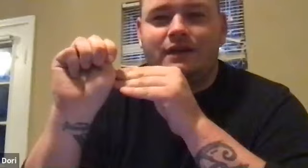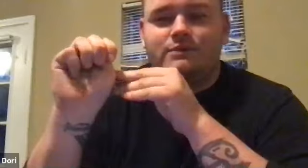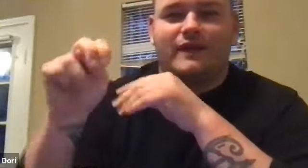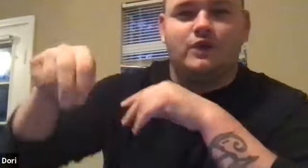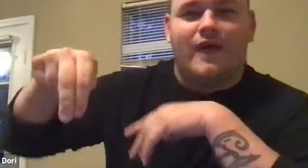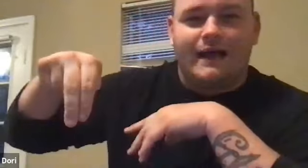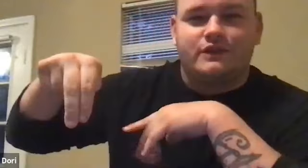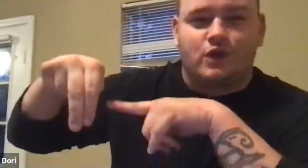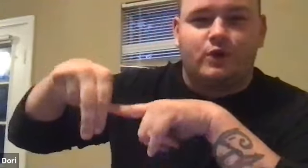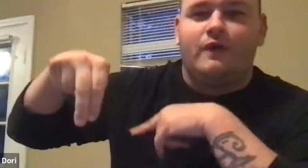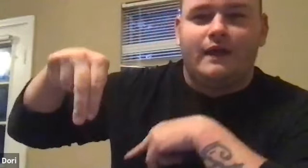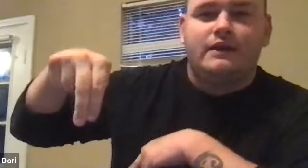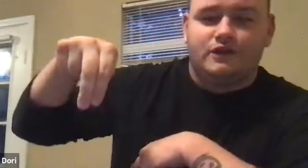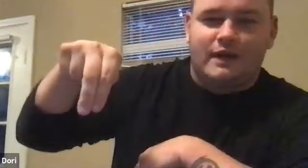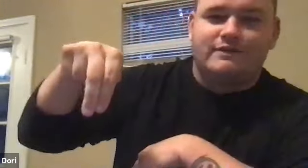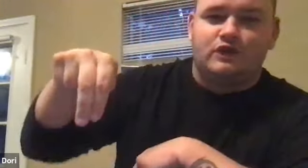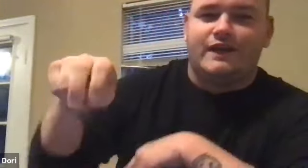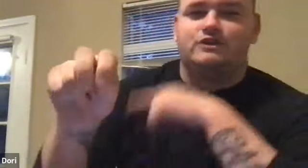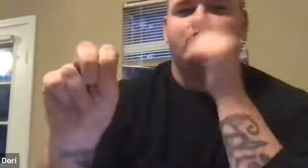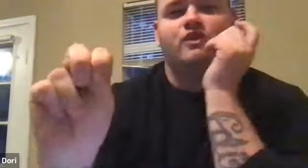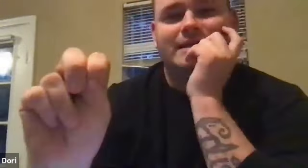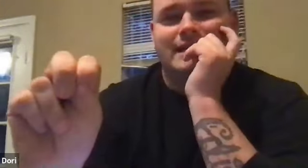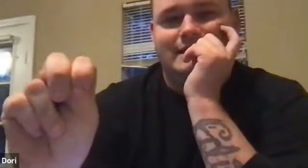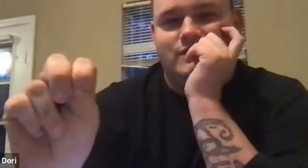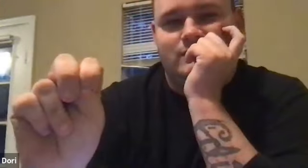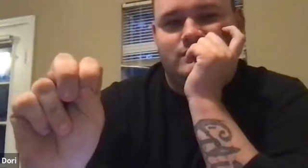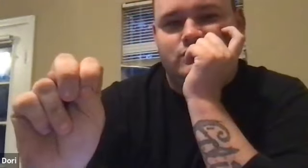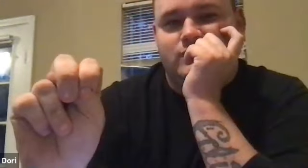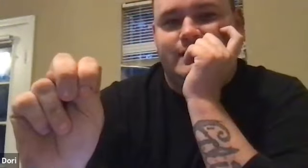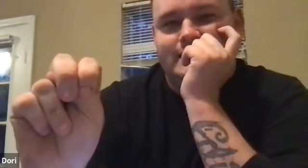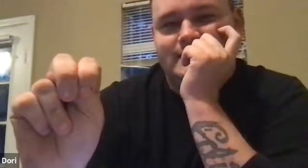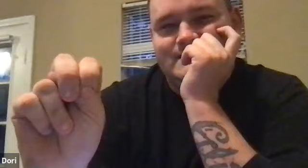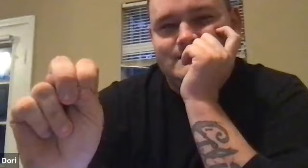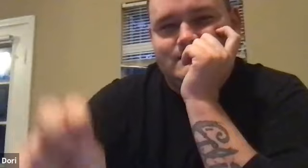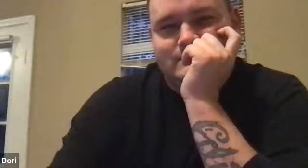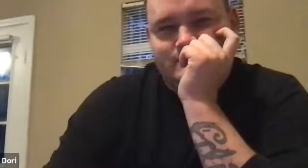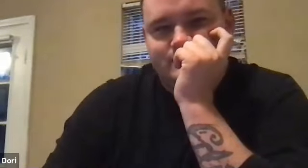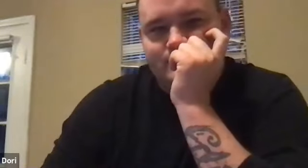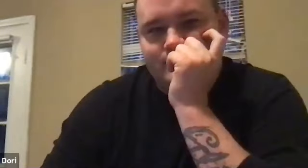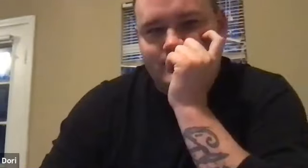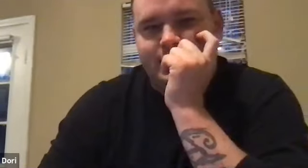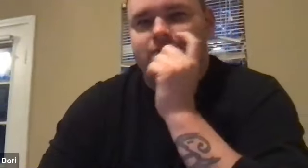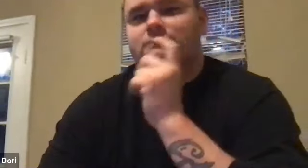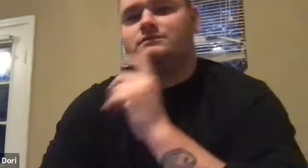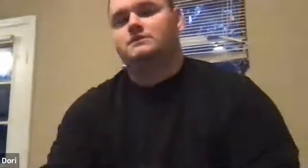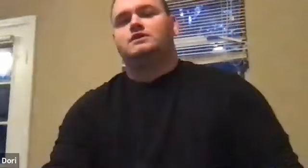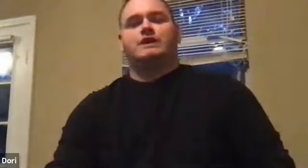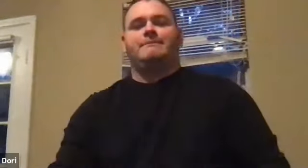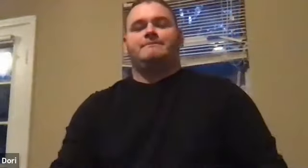So they do that to show you that you're having two fingers over, but it's like this, just like this. And good job.